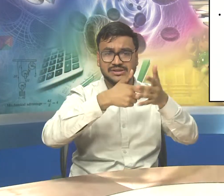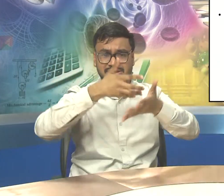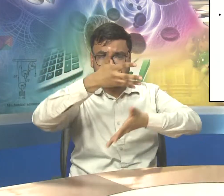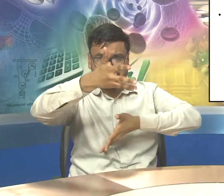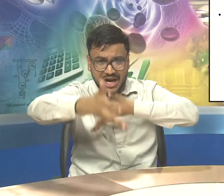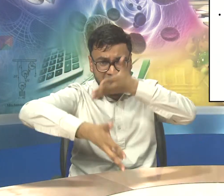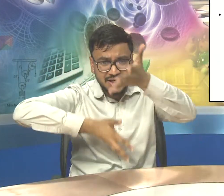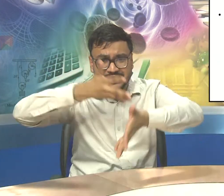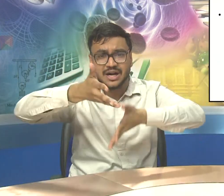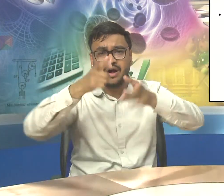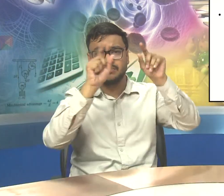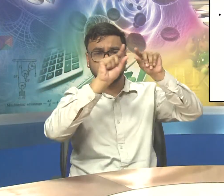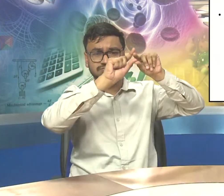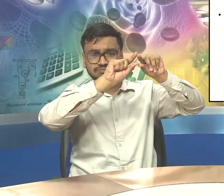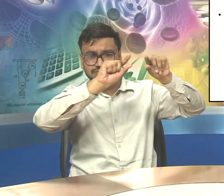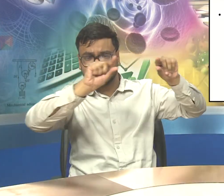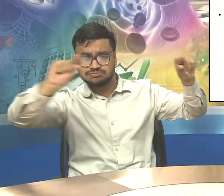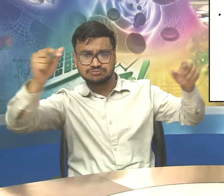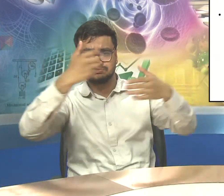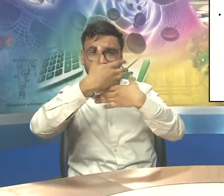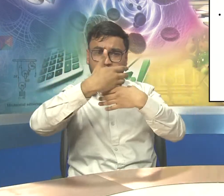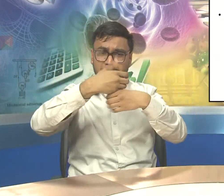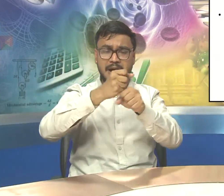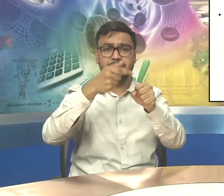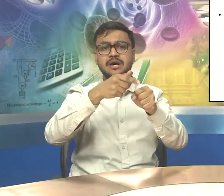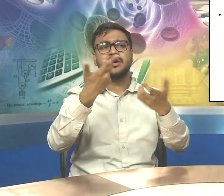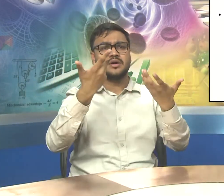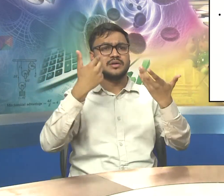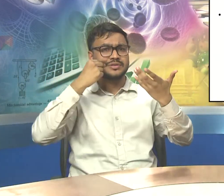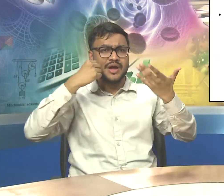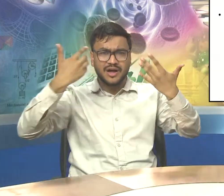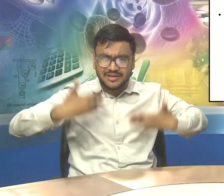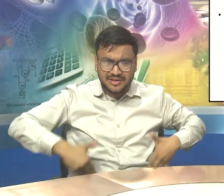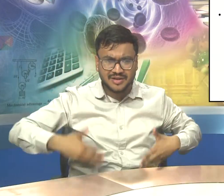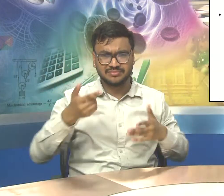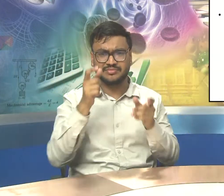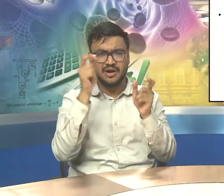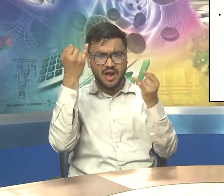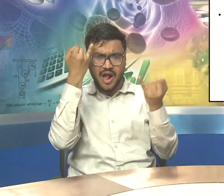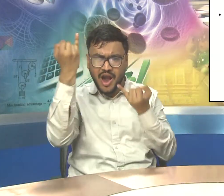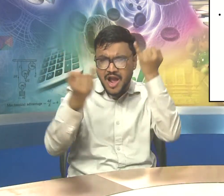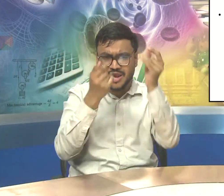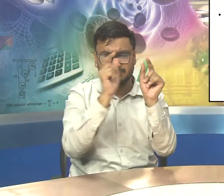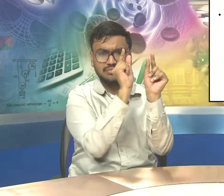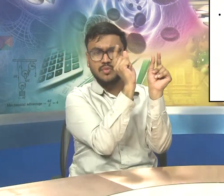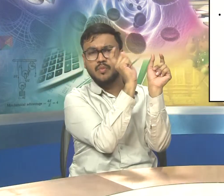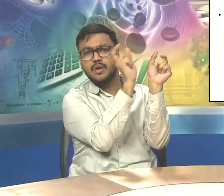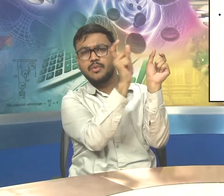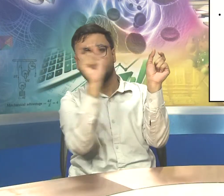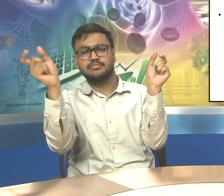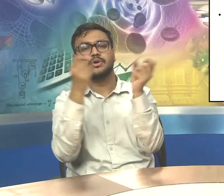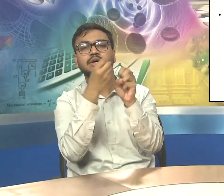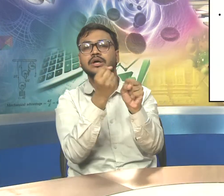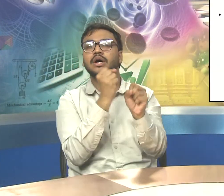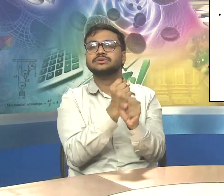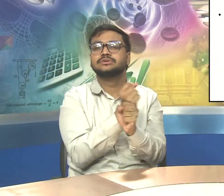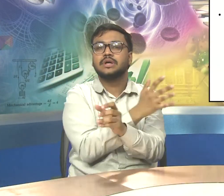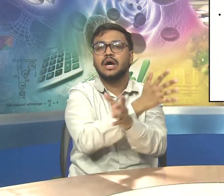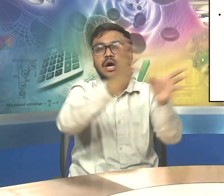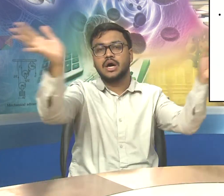because signs can be combined in many different ways to make sentences.